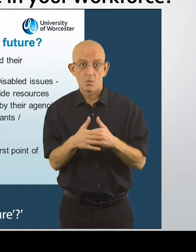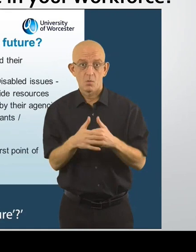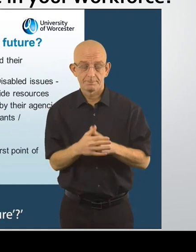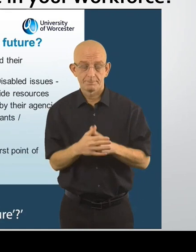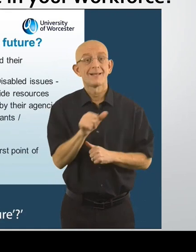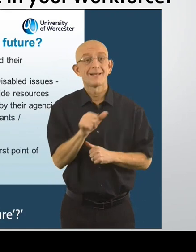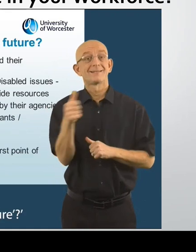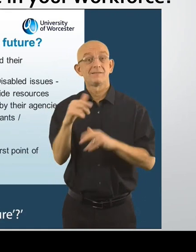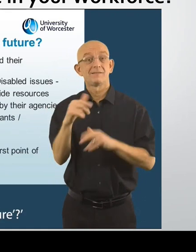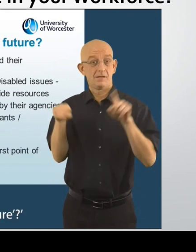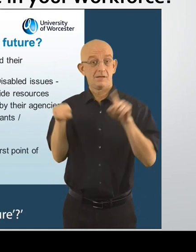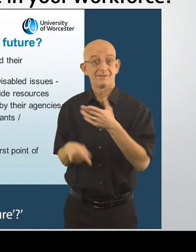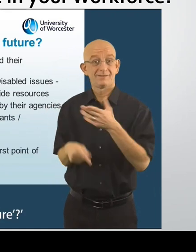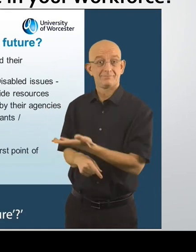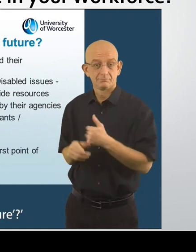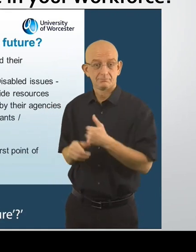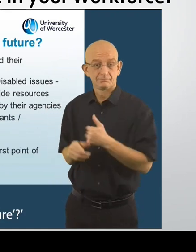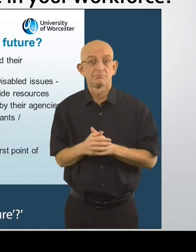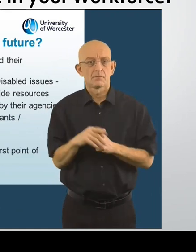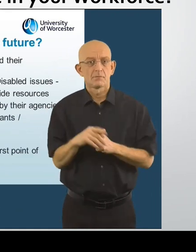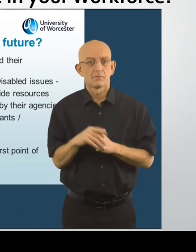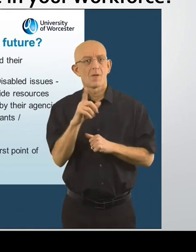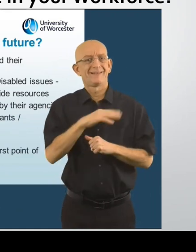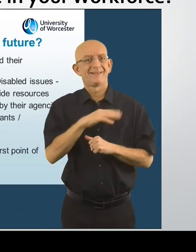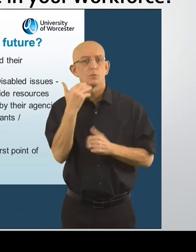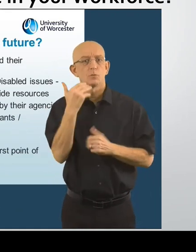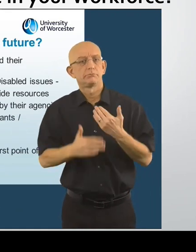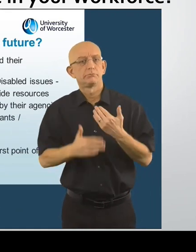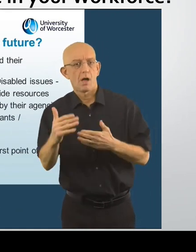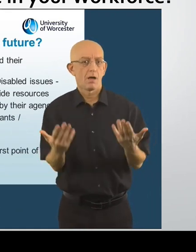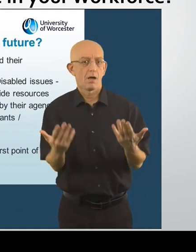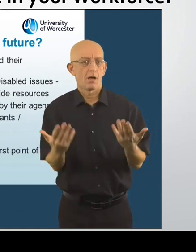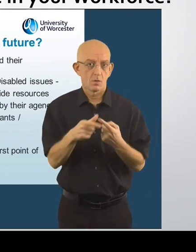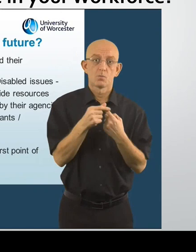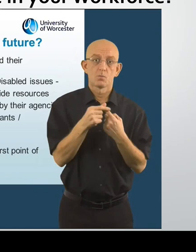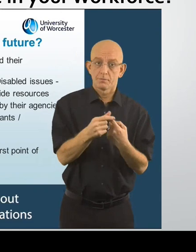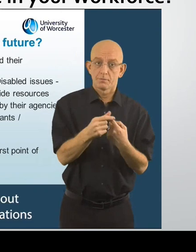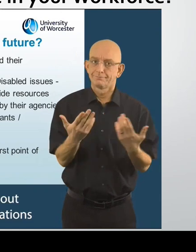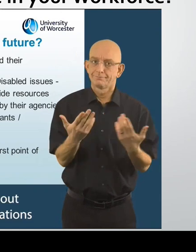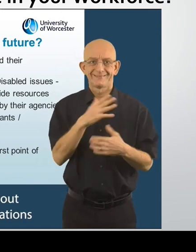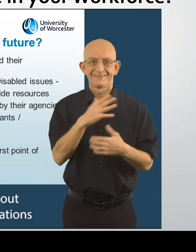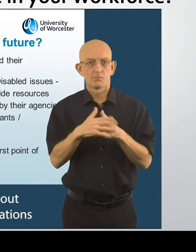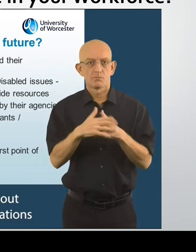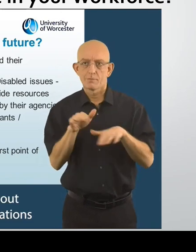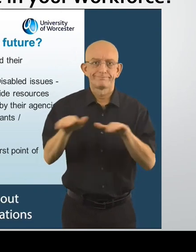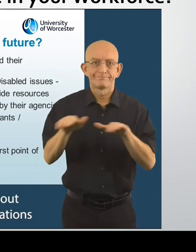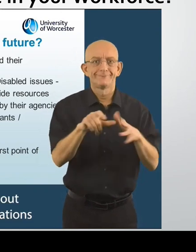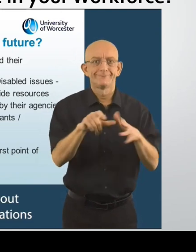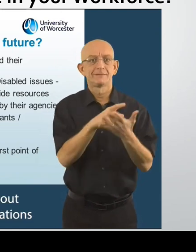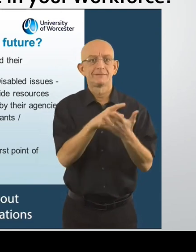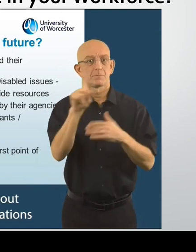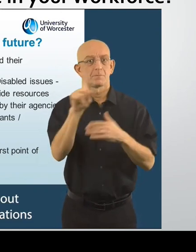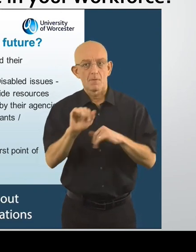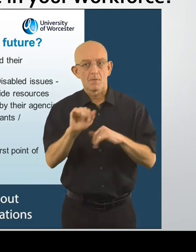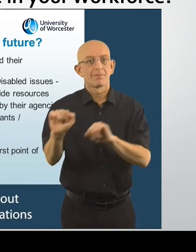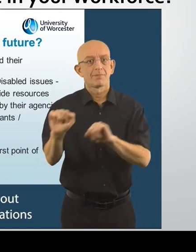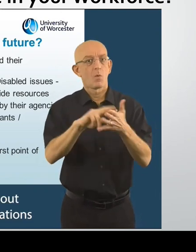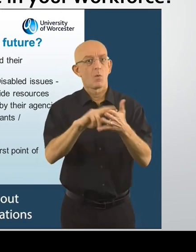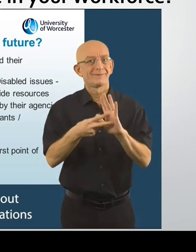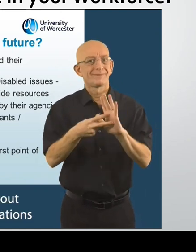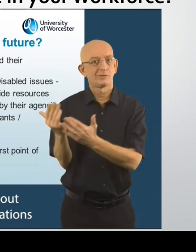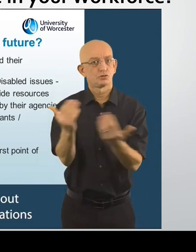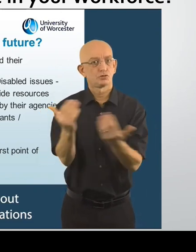The next slide is entitled What Needs to be Done in the Future. Point one, there needs to be effective reach out to disabled